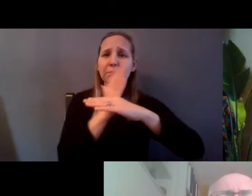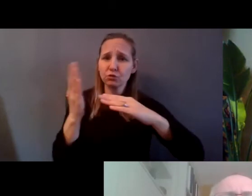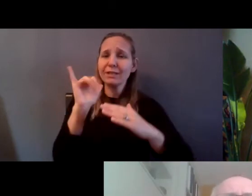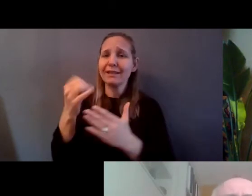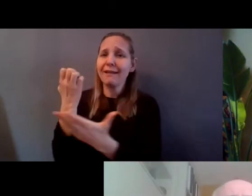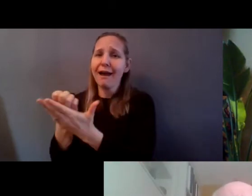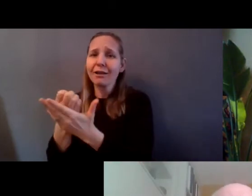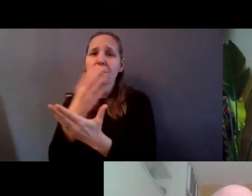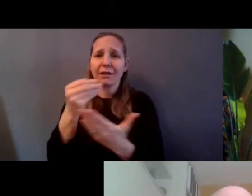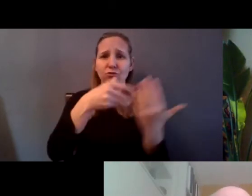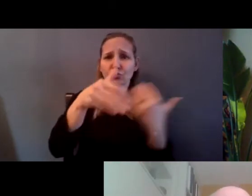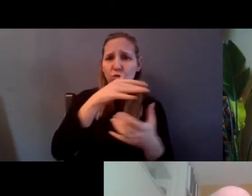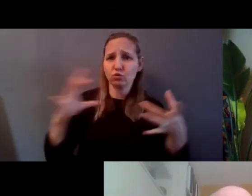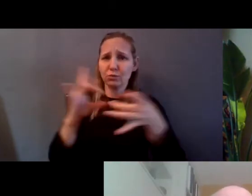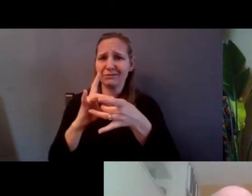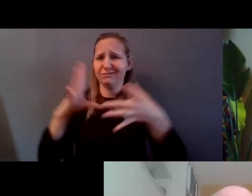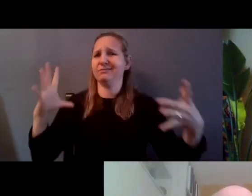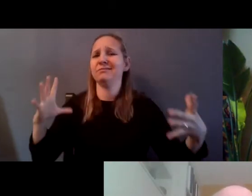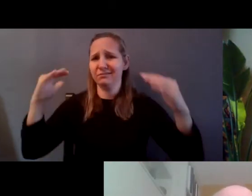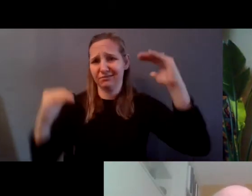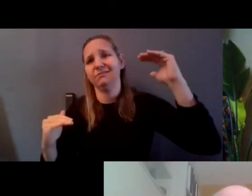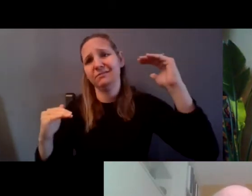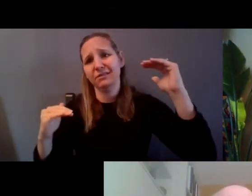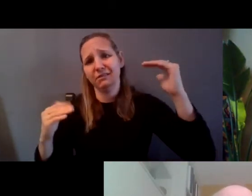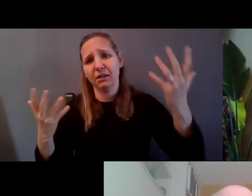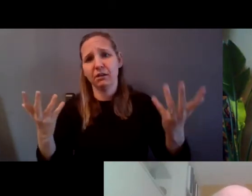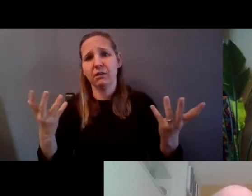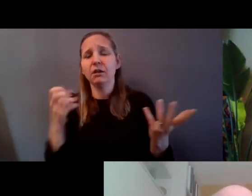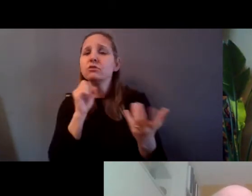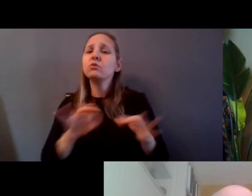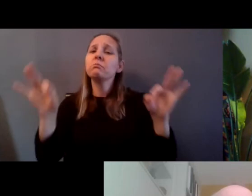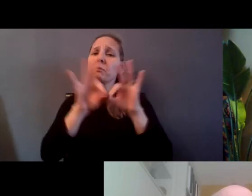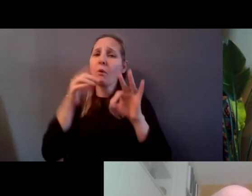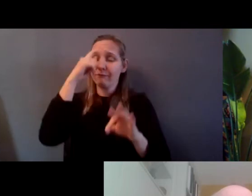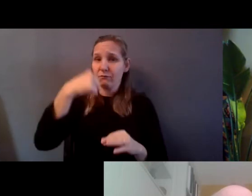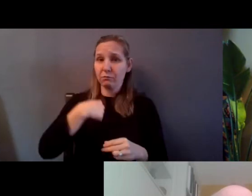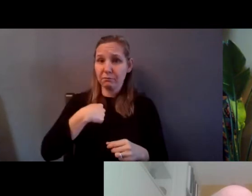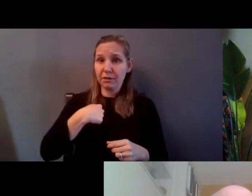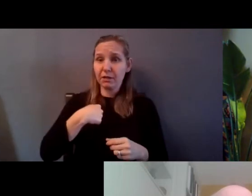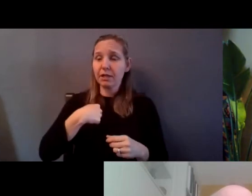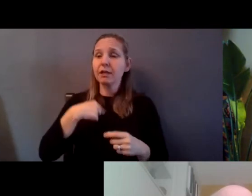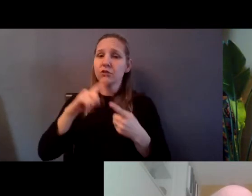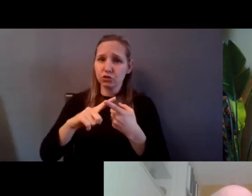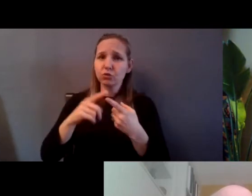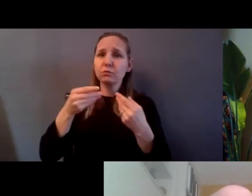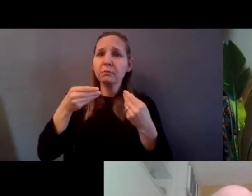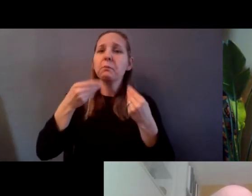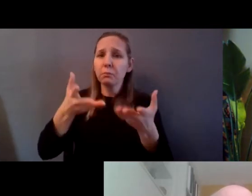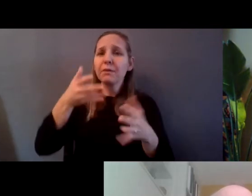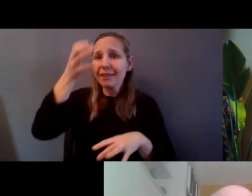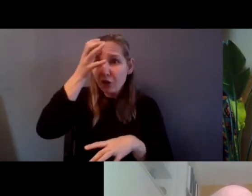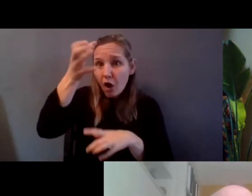relationship. What is important to me to be able to relay within the concept of a future